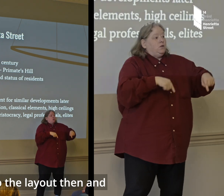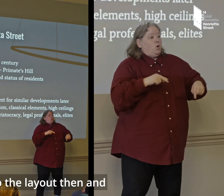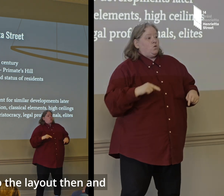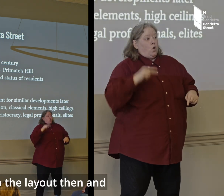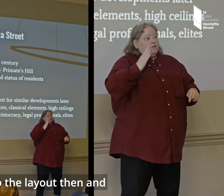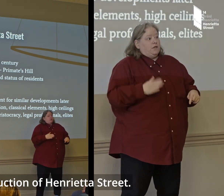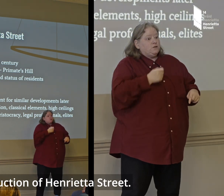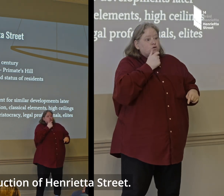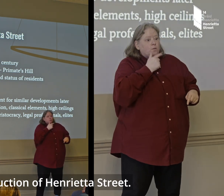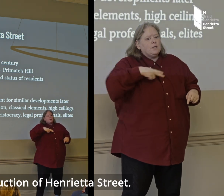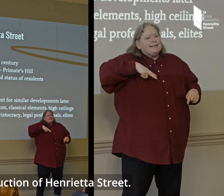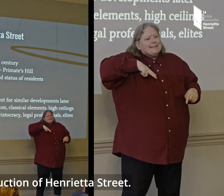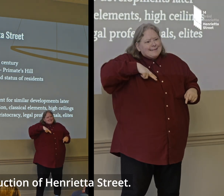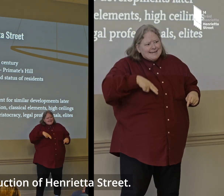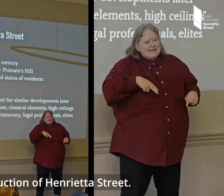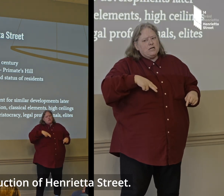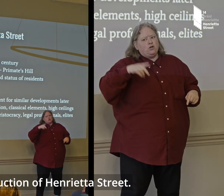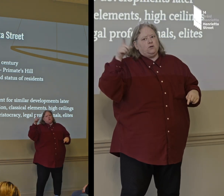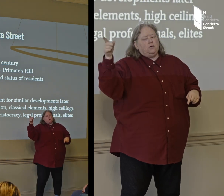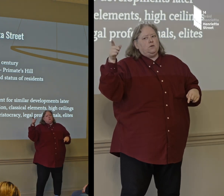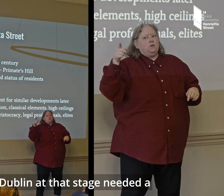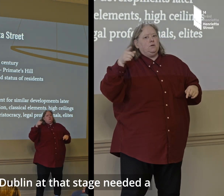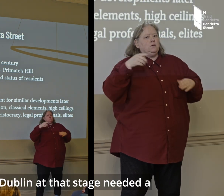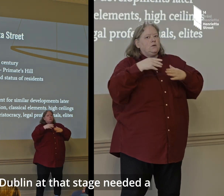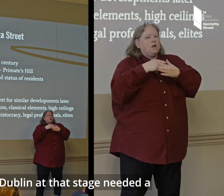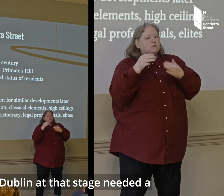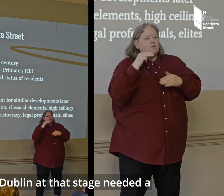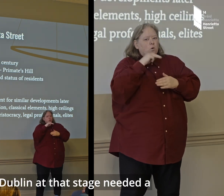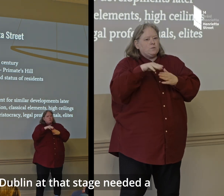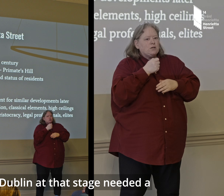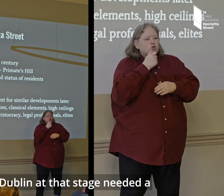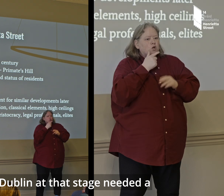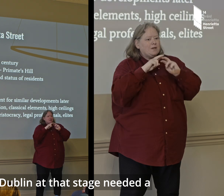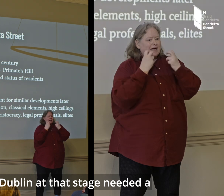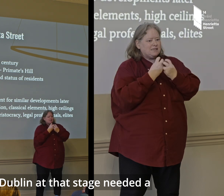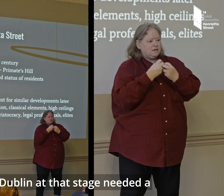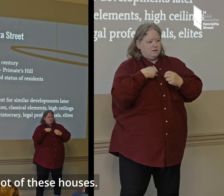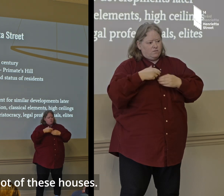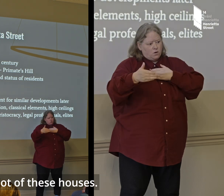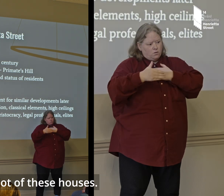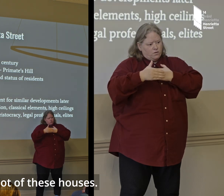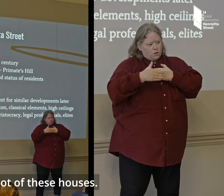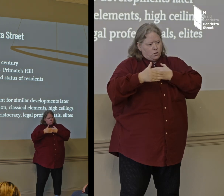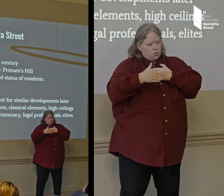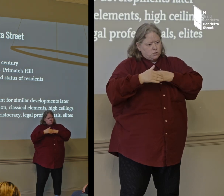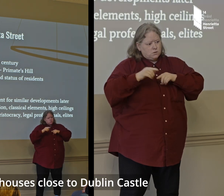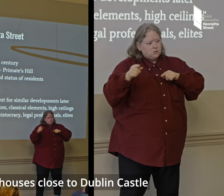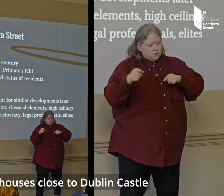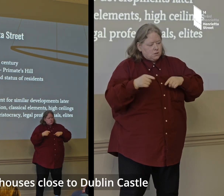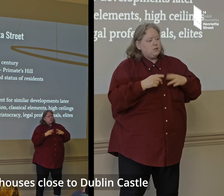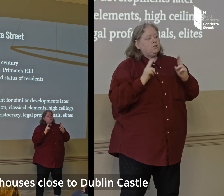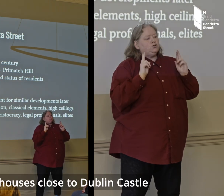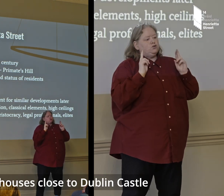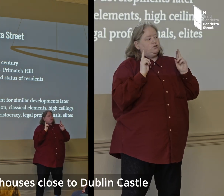So the layout then and construction of Henrietta Street. North side Dublin at that stage needed a lot of these houses. It